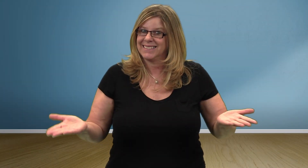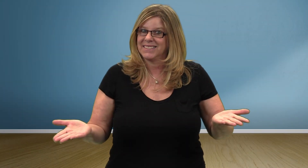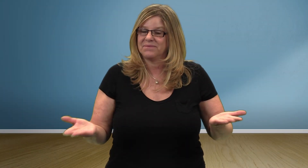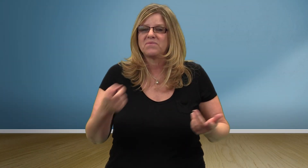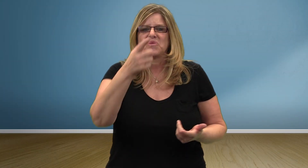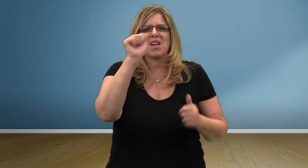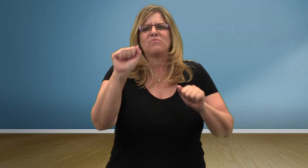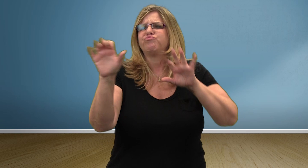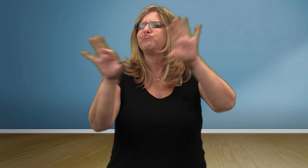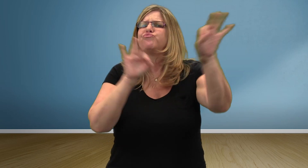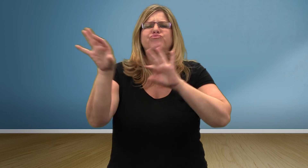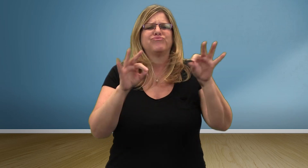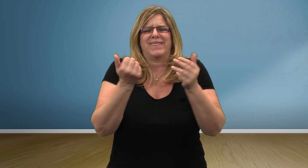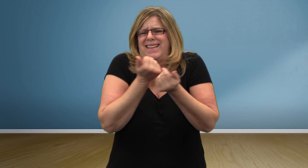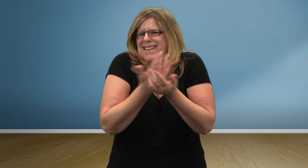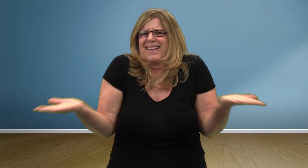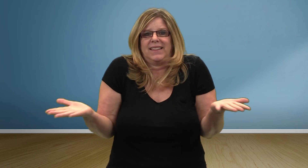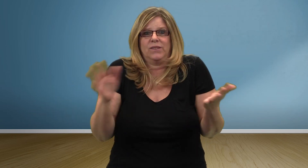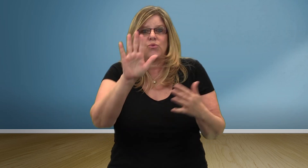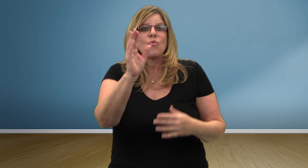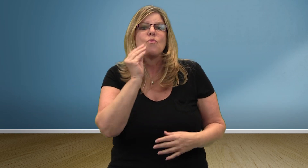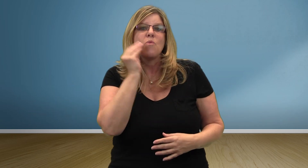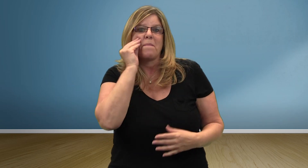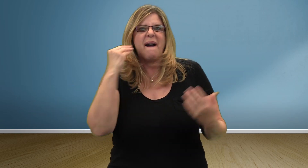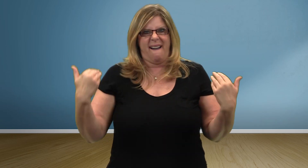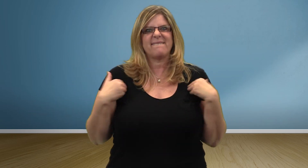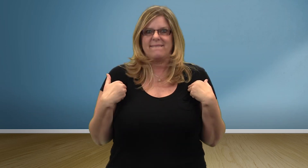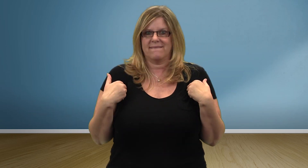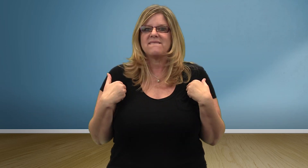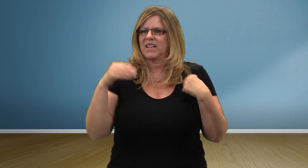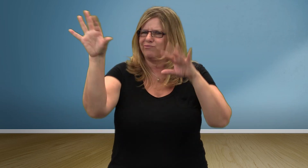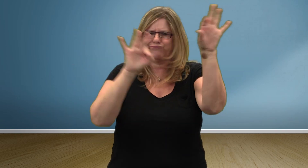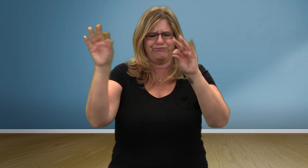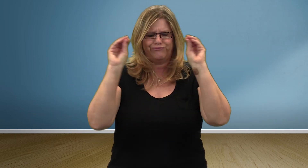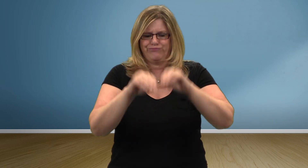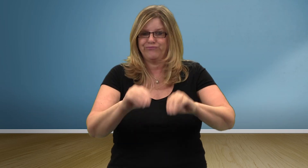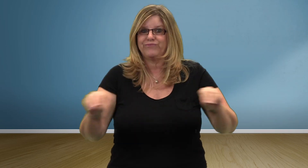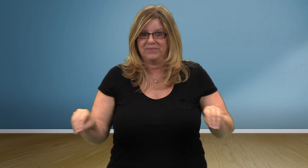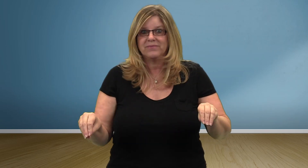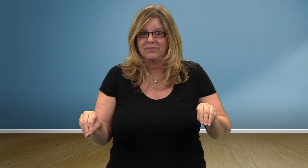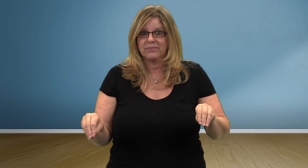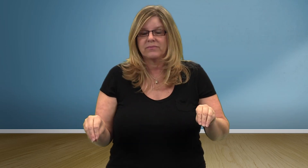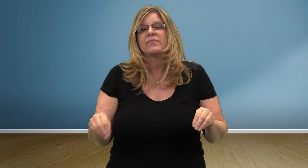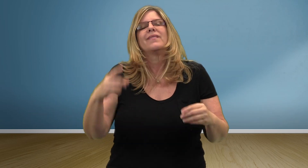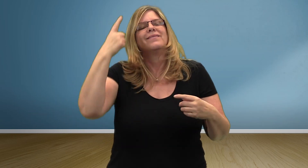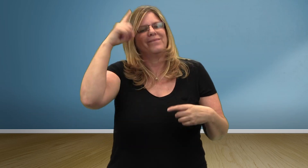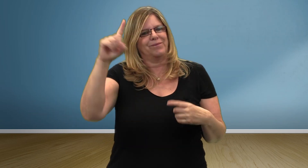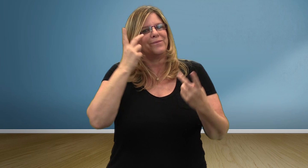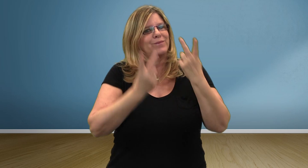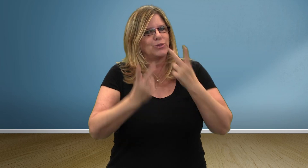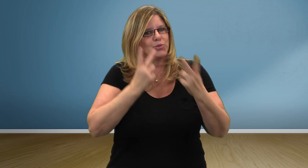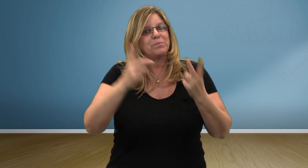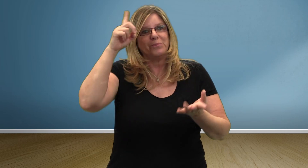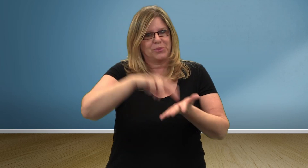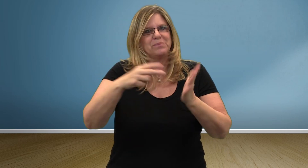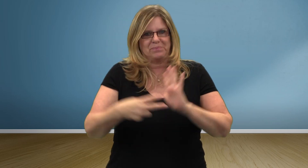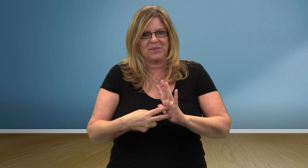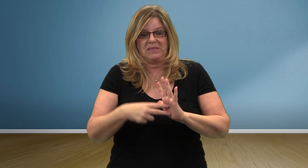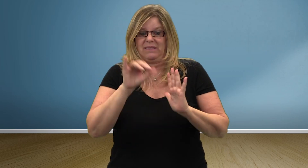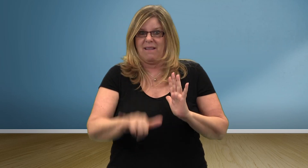Now for objects. You can gather things you have at home. Using objects makes math visual which is